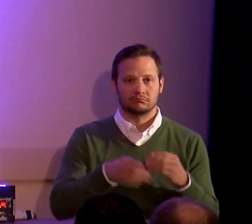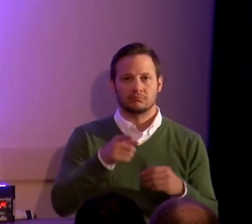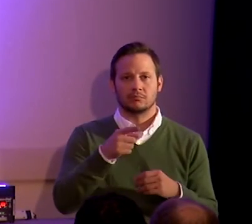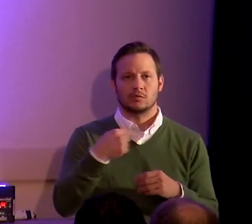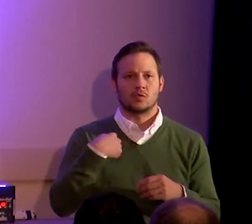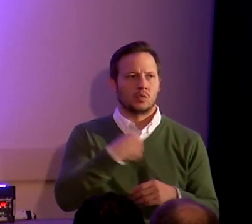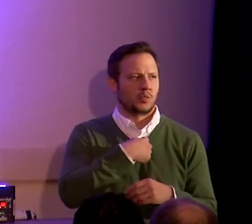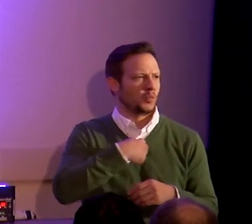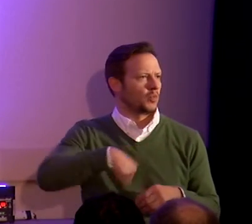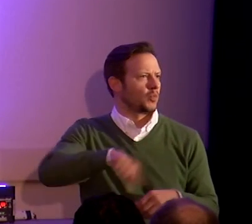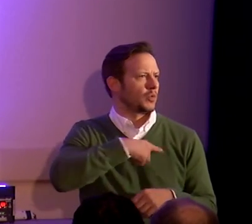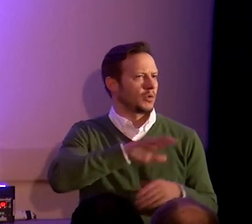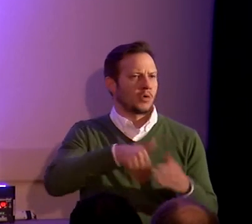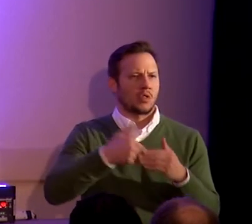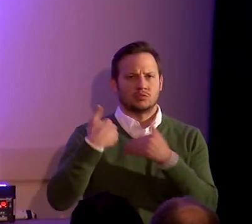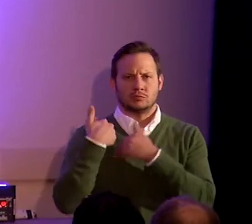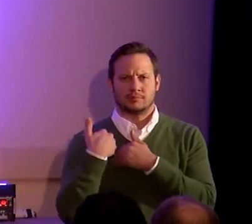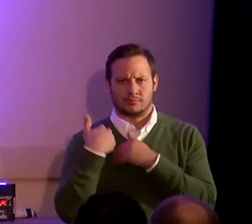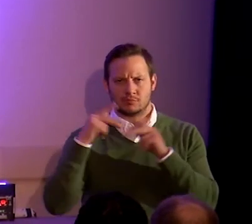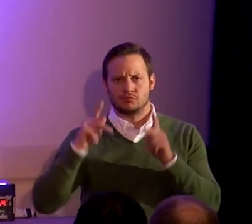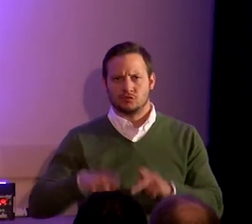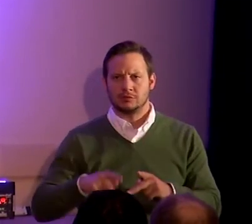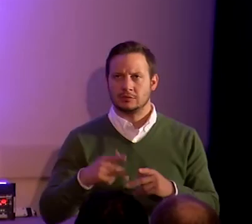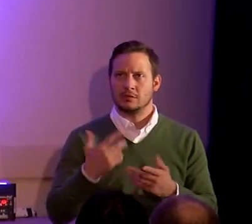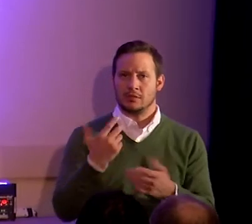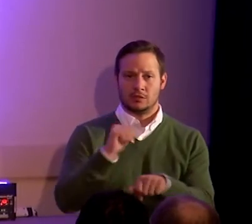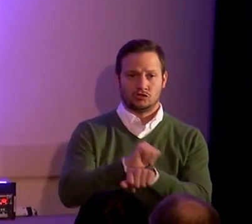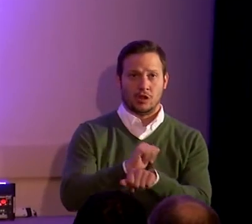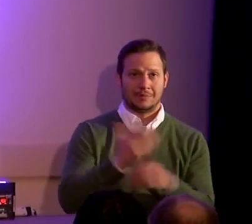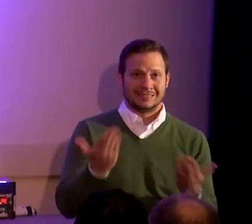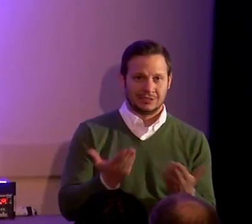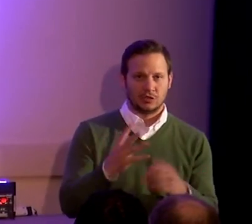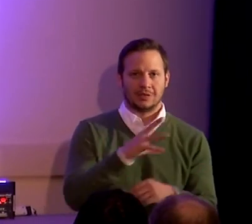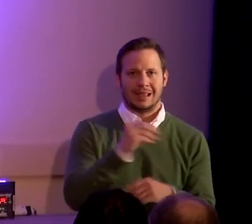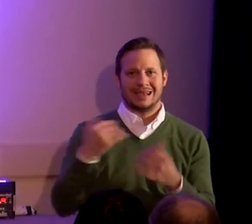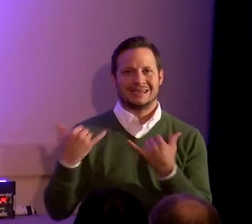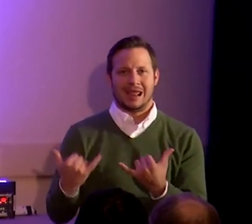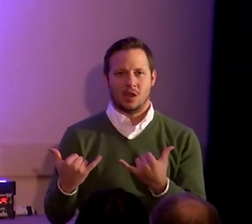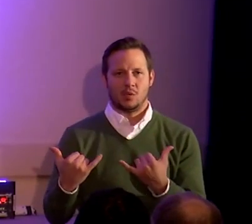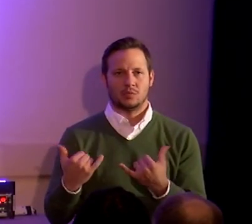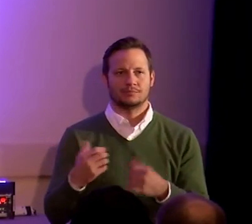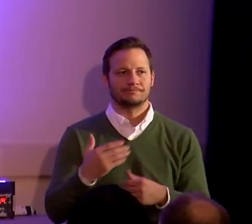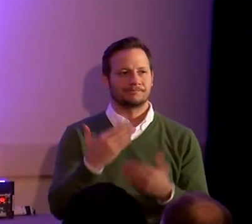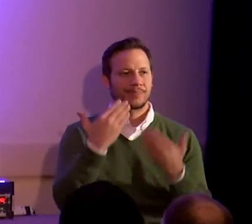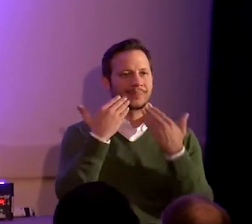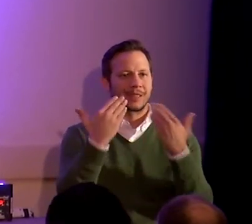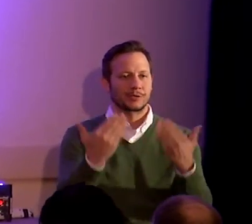responsible persons, and so the job is here, and the job is now. So thank you.